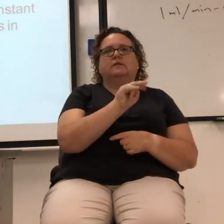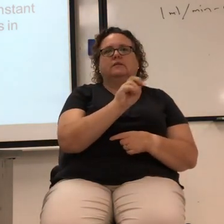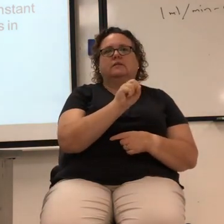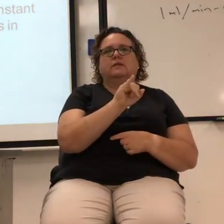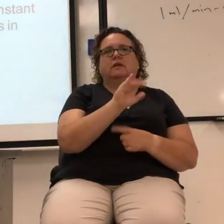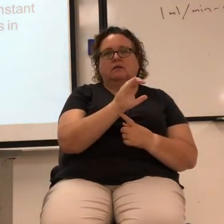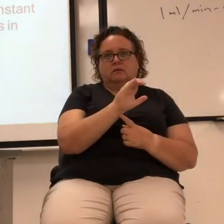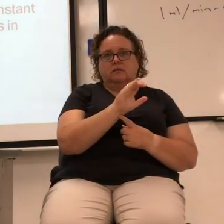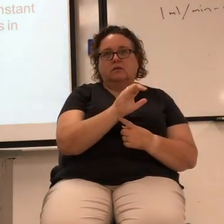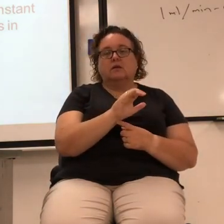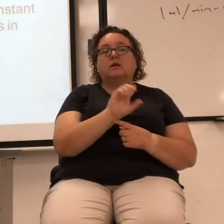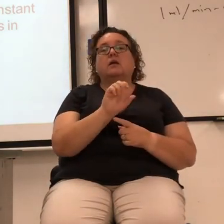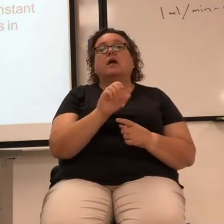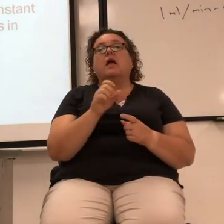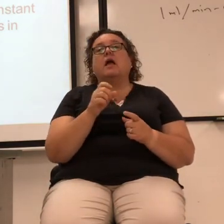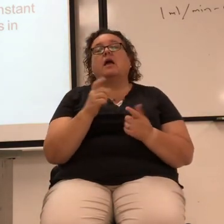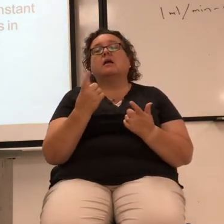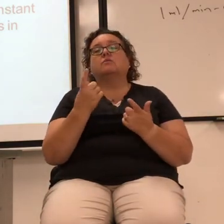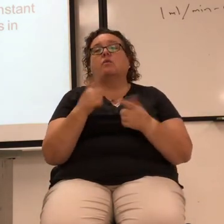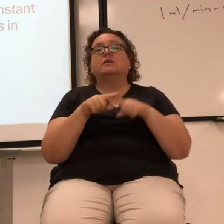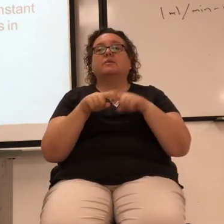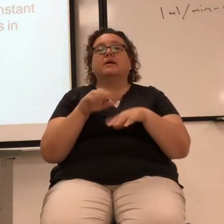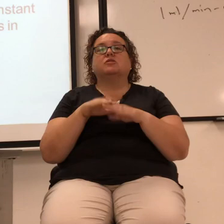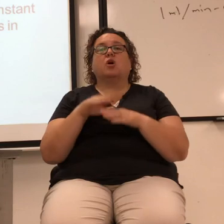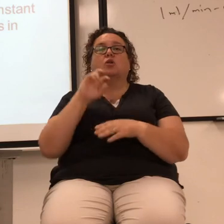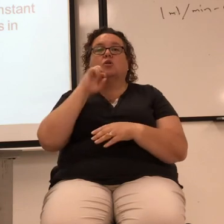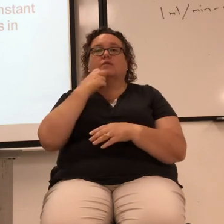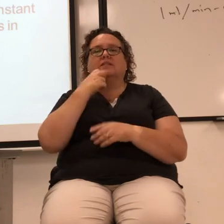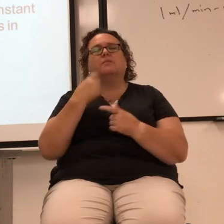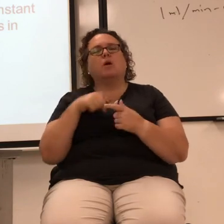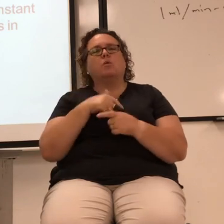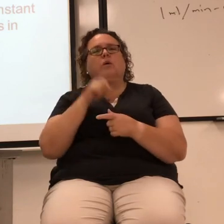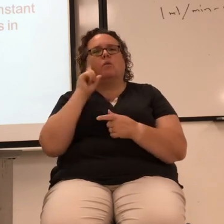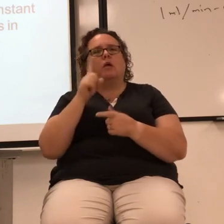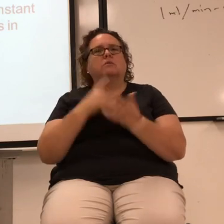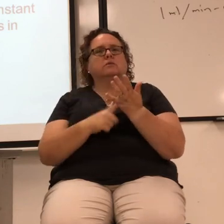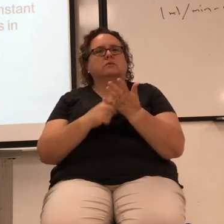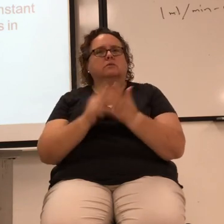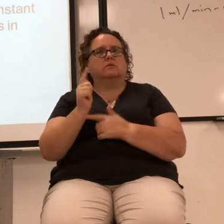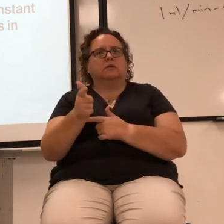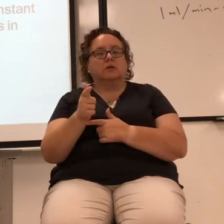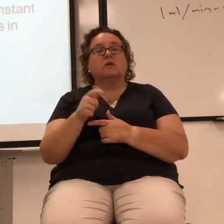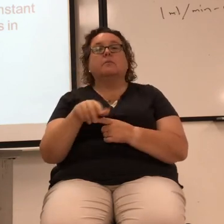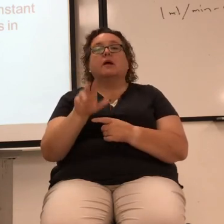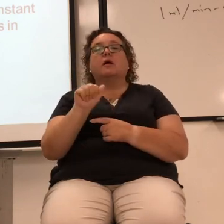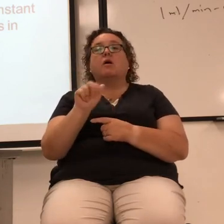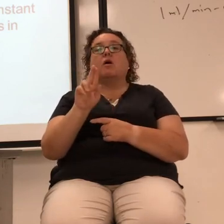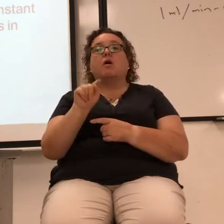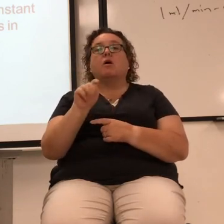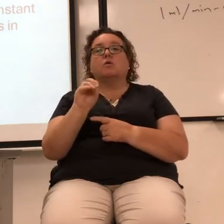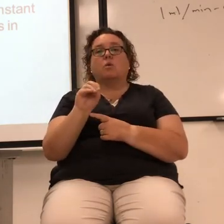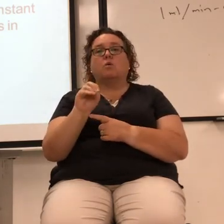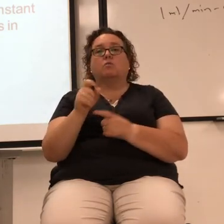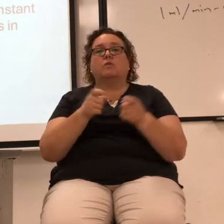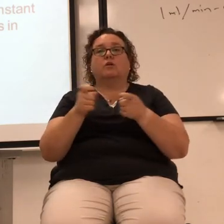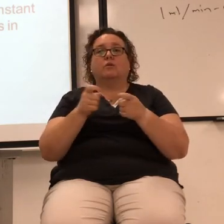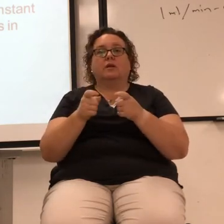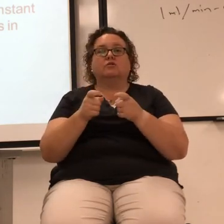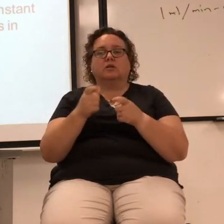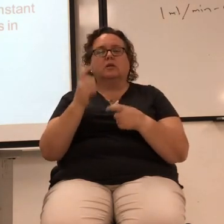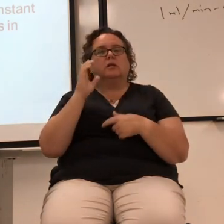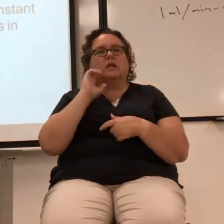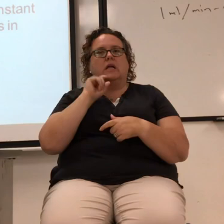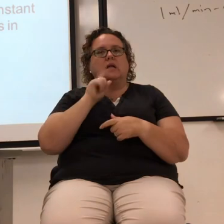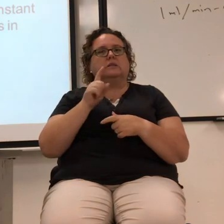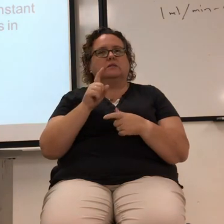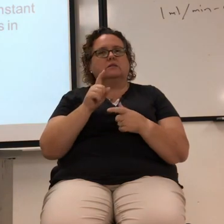and one way depends on nervous innervation. We'll get to that. So the autoregulation is intrinsic. It doesn't depend